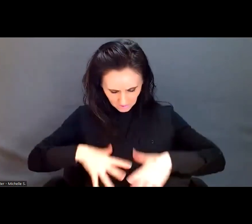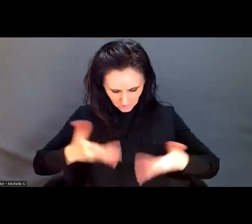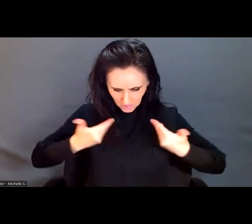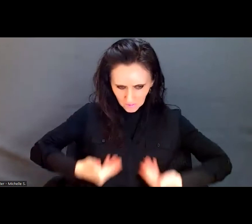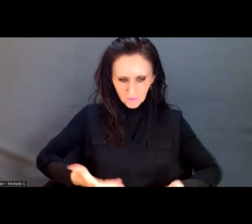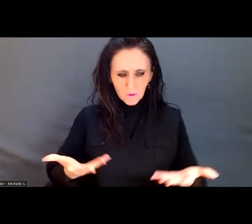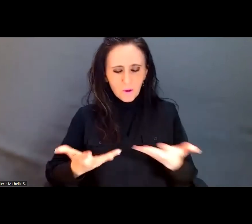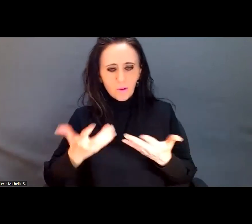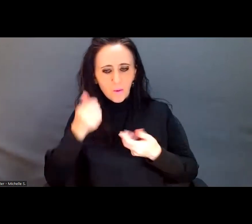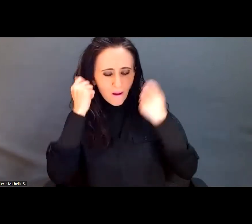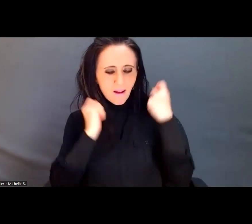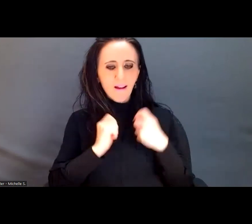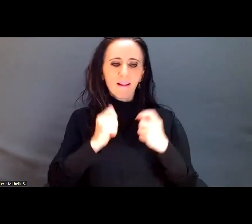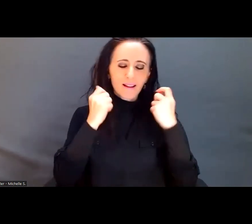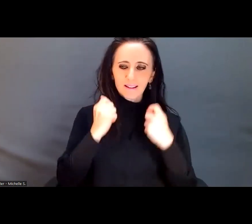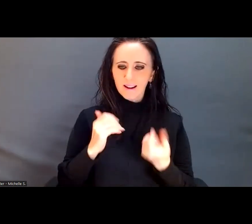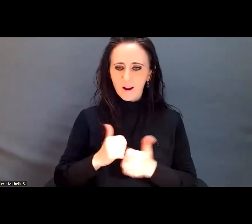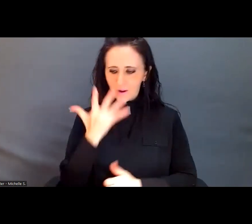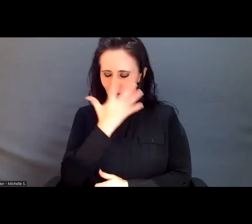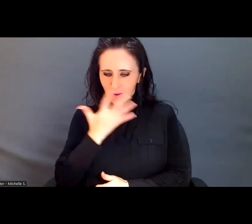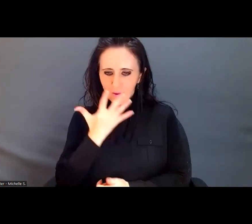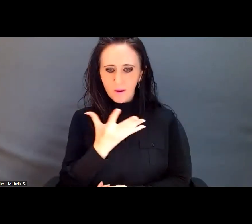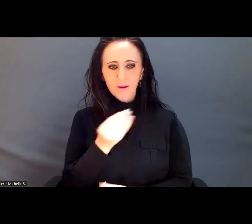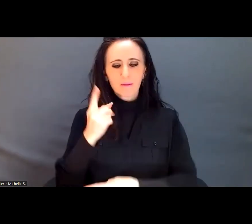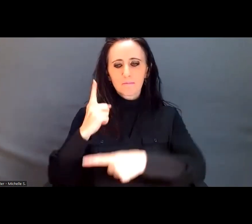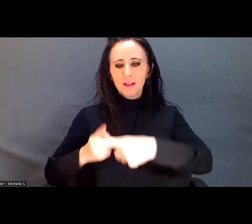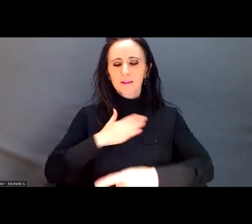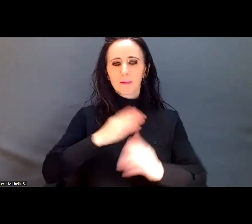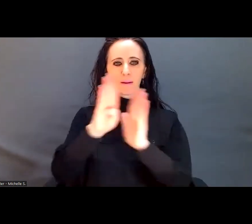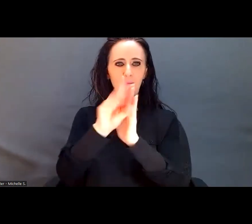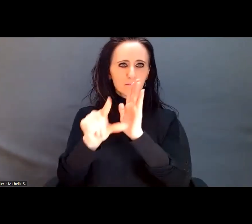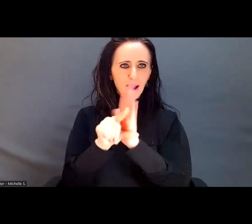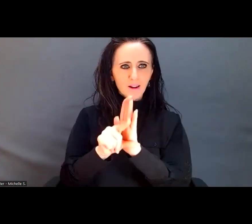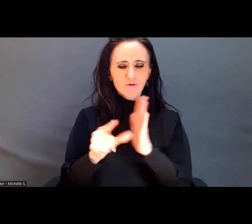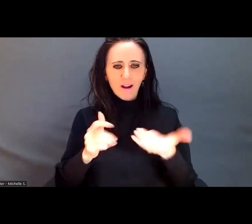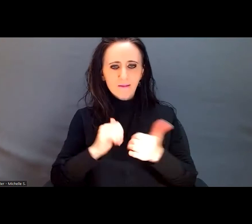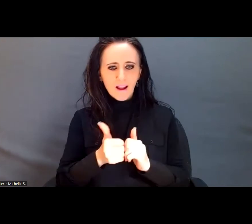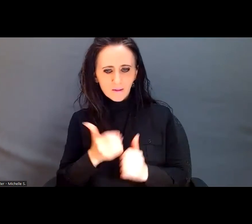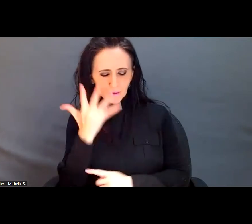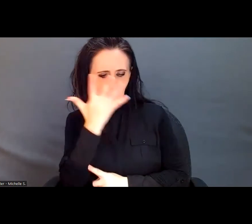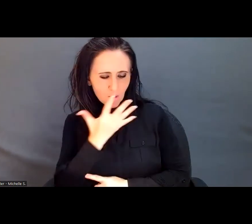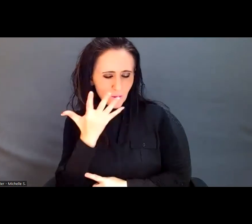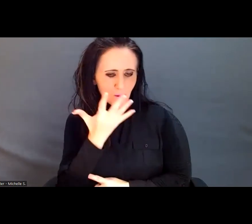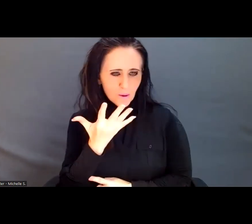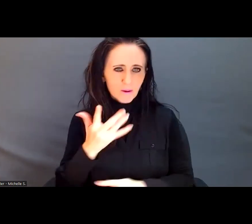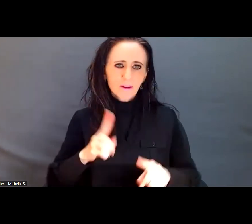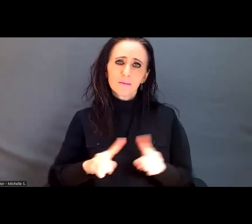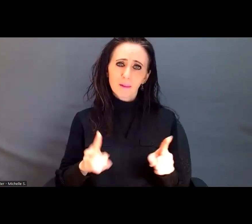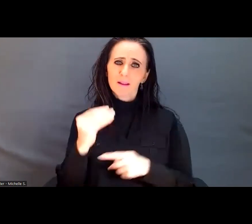forth. And we know that having cameras on is a game changer. It's critical going